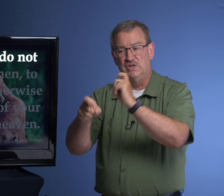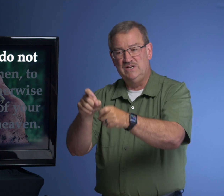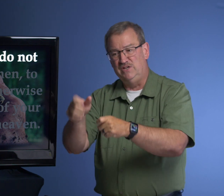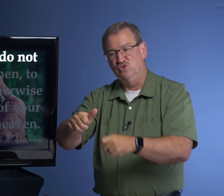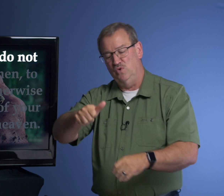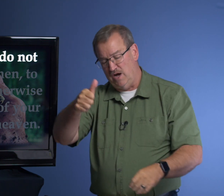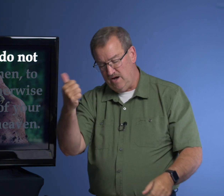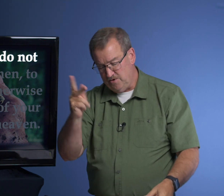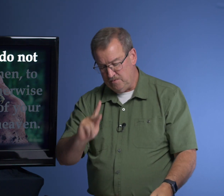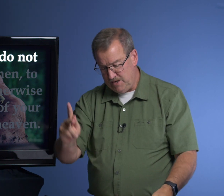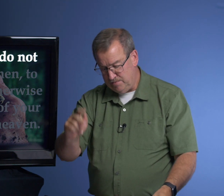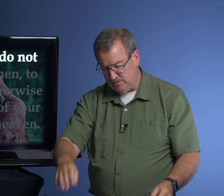giving to other people.